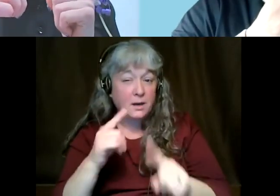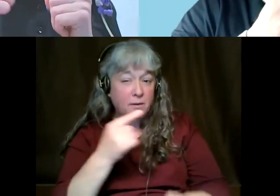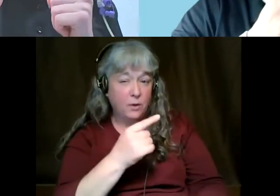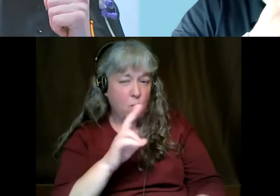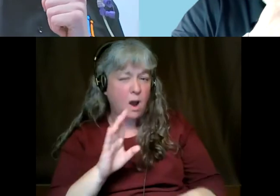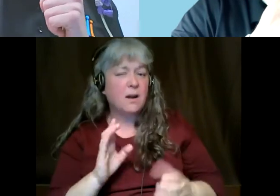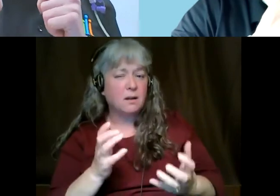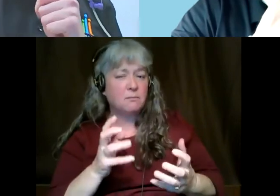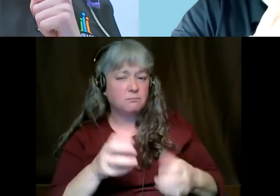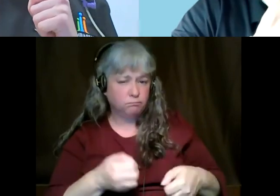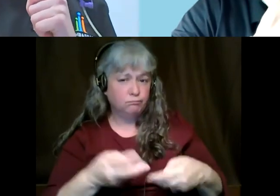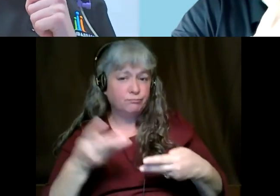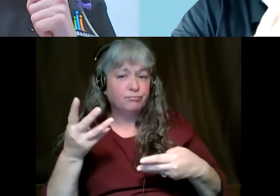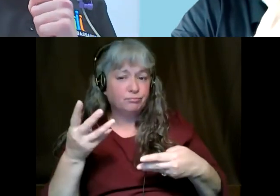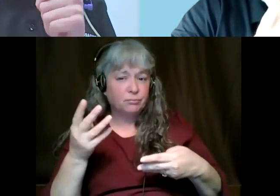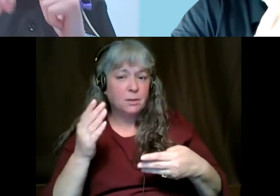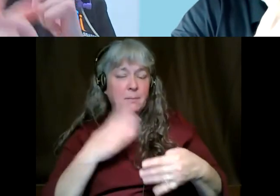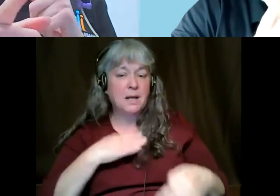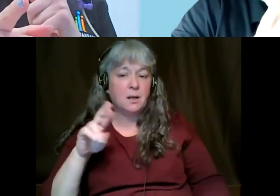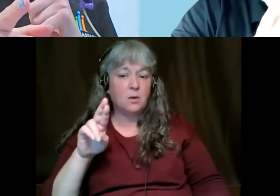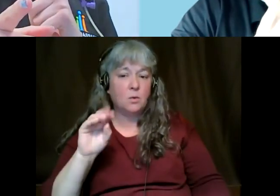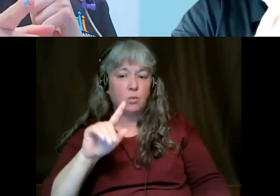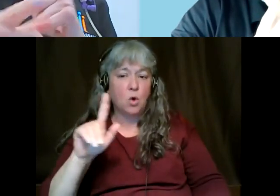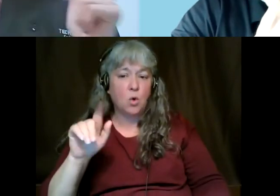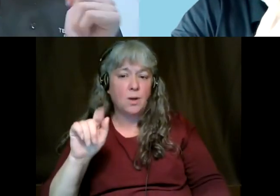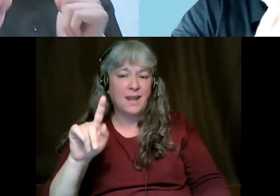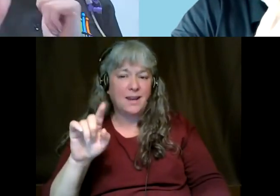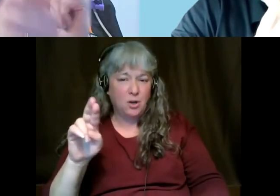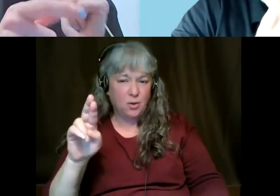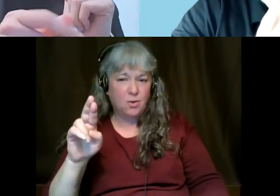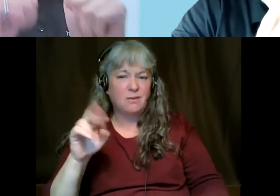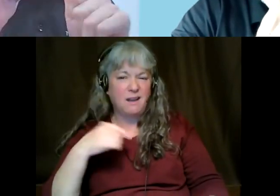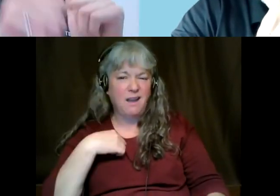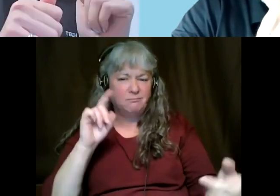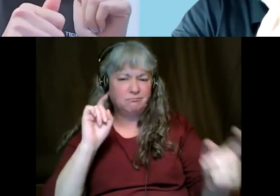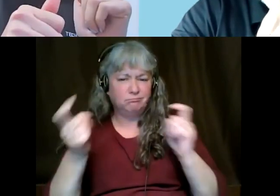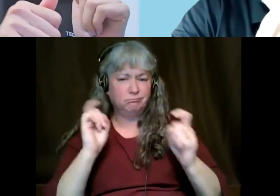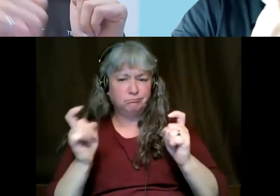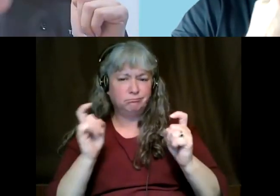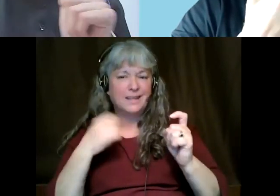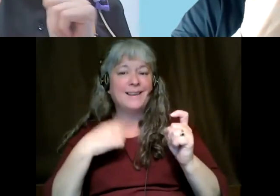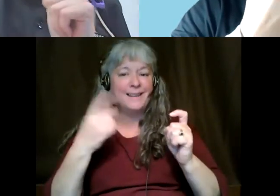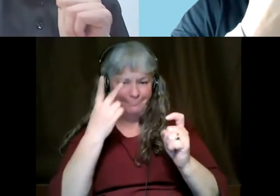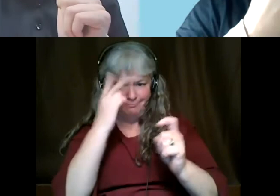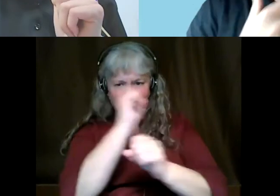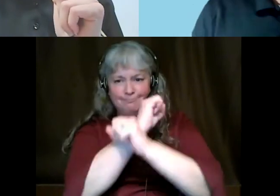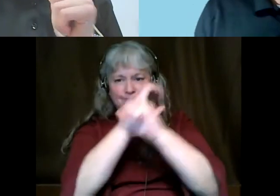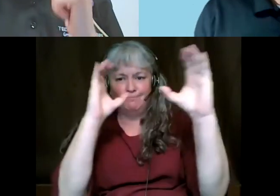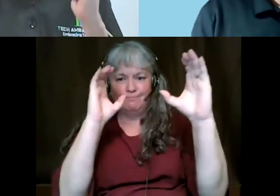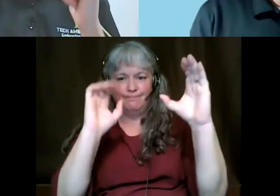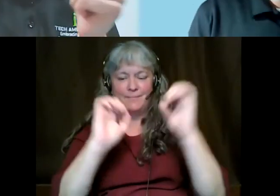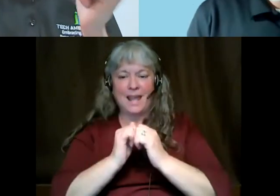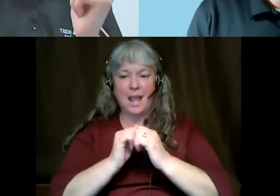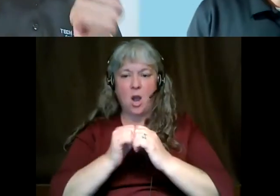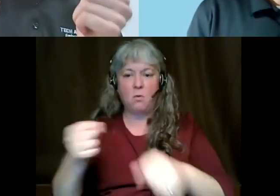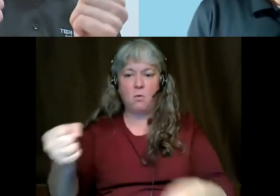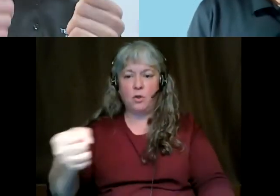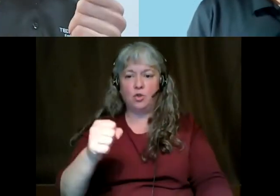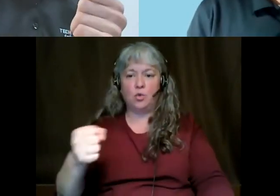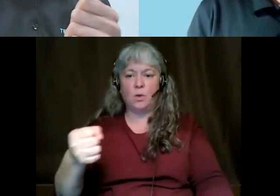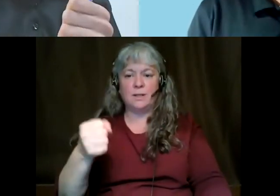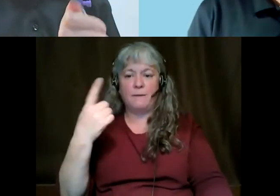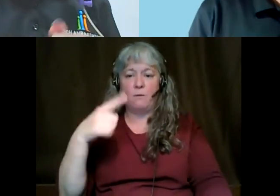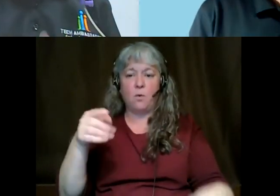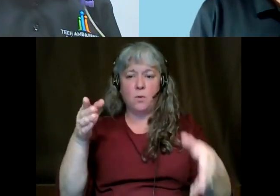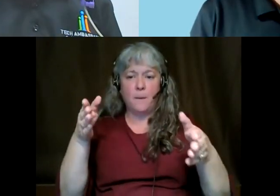my rollator that I've adapted being driven, I could totally see where the joystick could be turned for someone pushing the chair